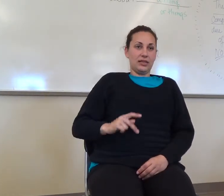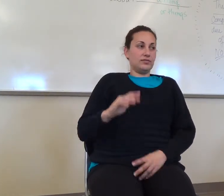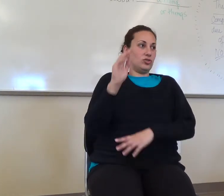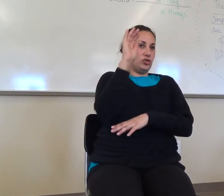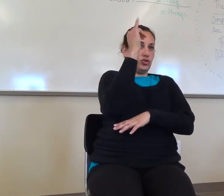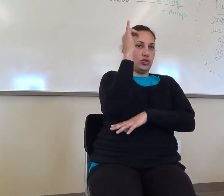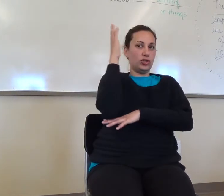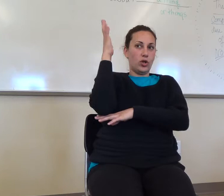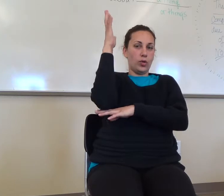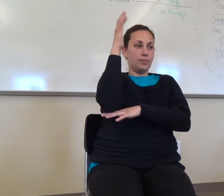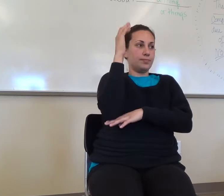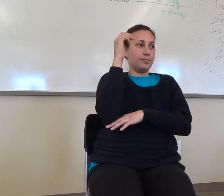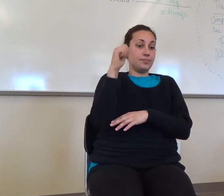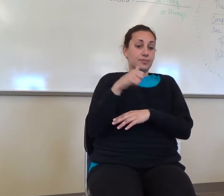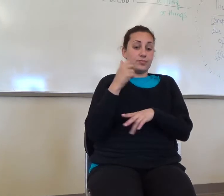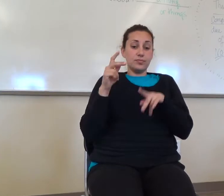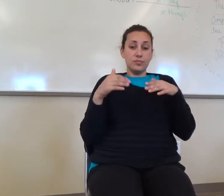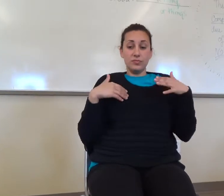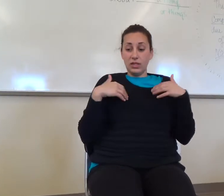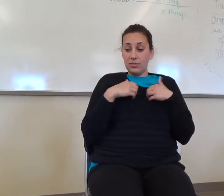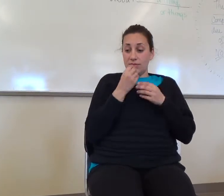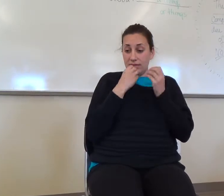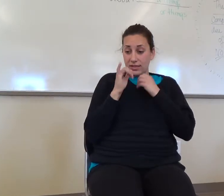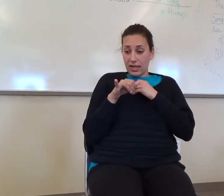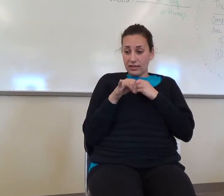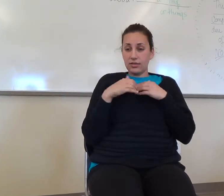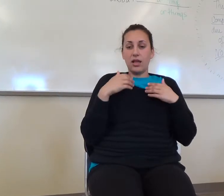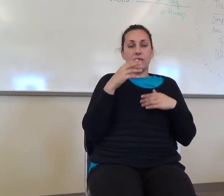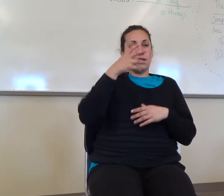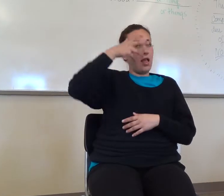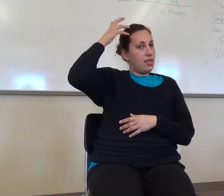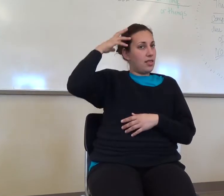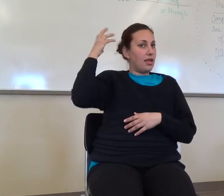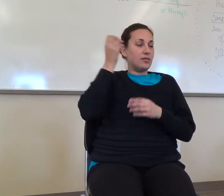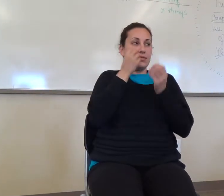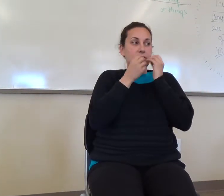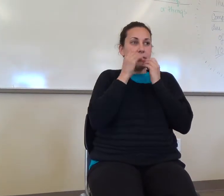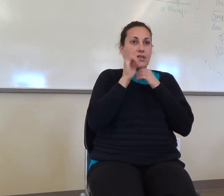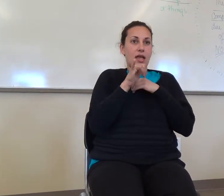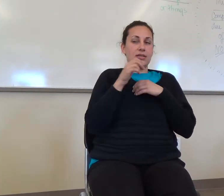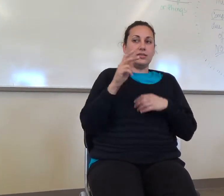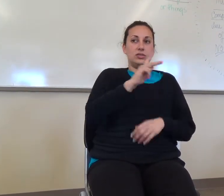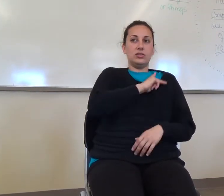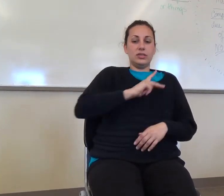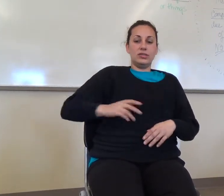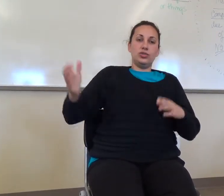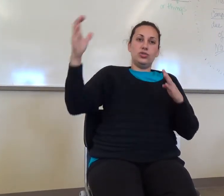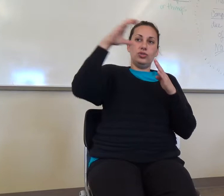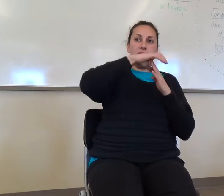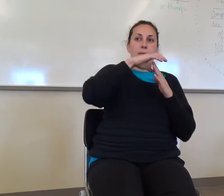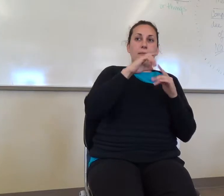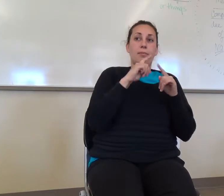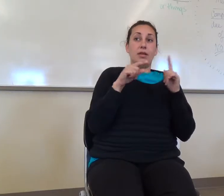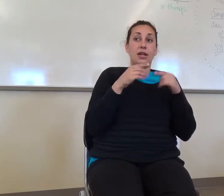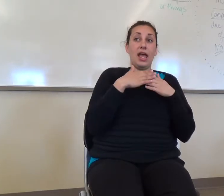animals are going to eat it, the lion is going to get the most of it because he's the king of the jungle. Then when he's done, everybody else can come and